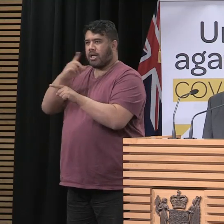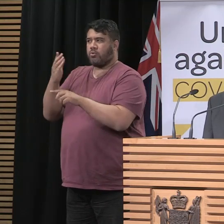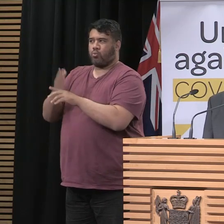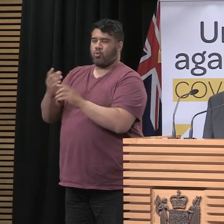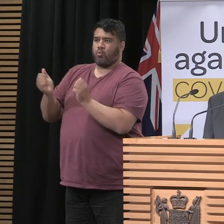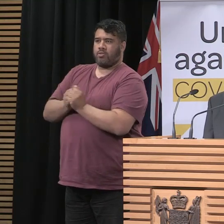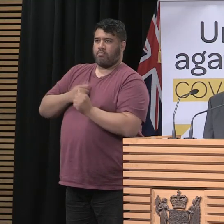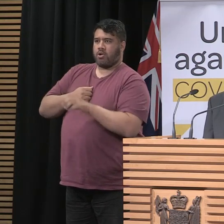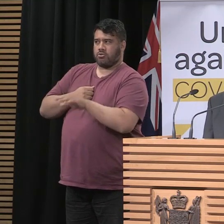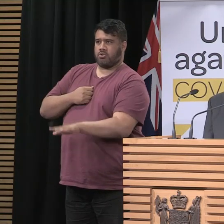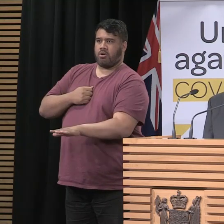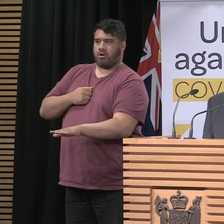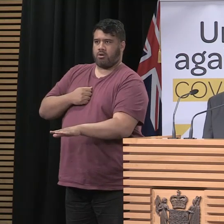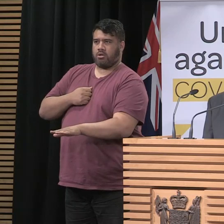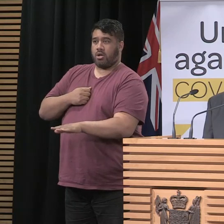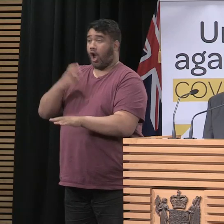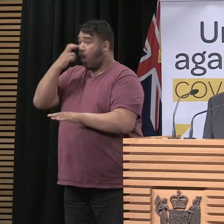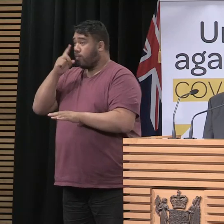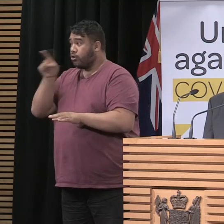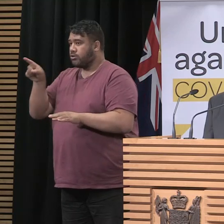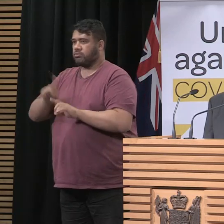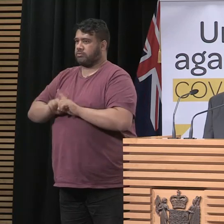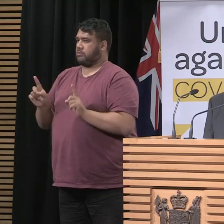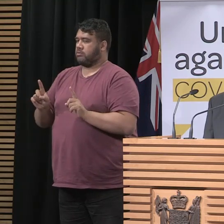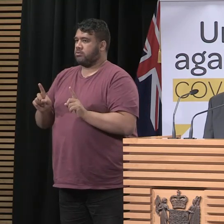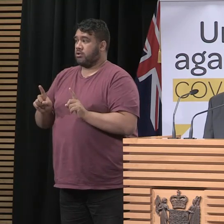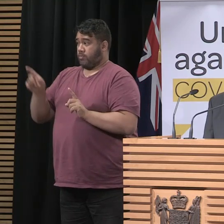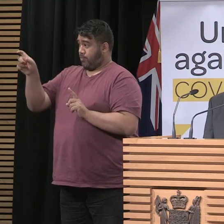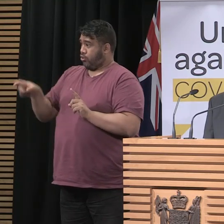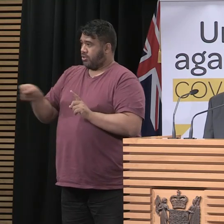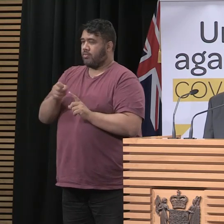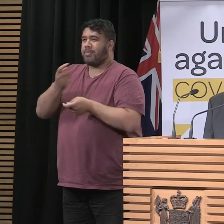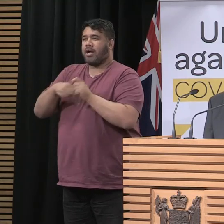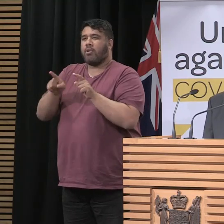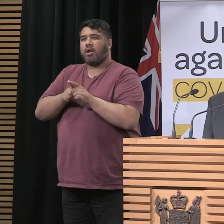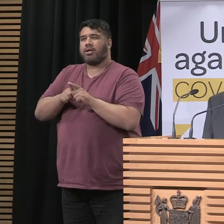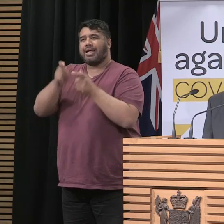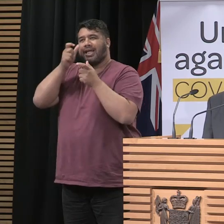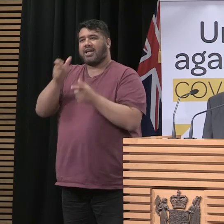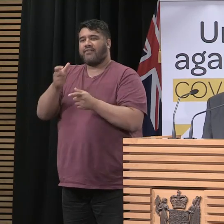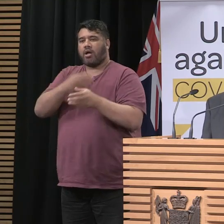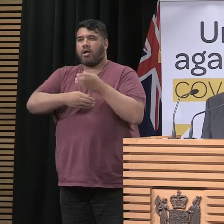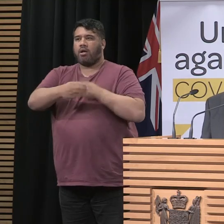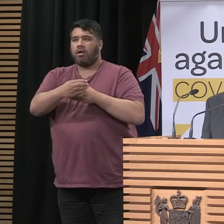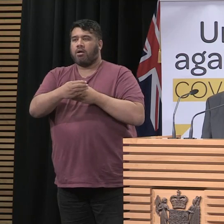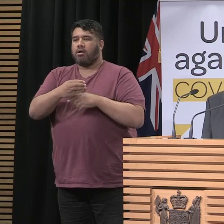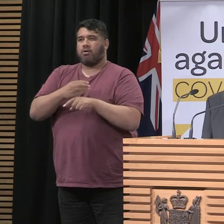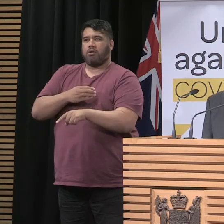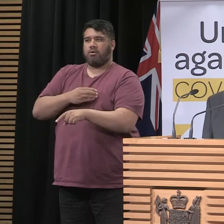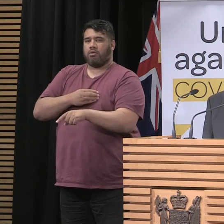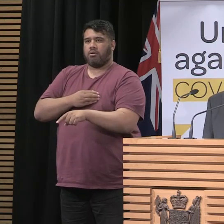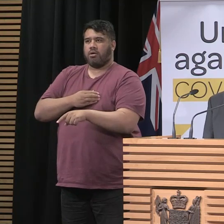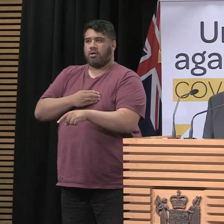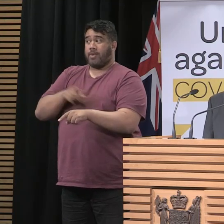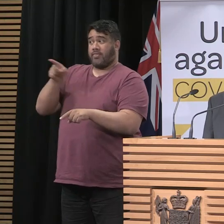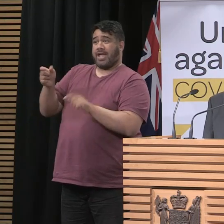is identified as part of your self-isolated group, they become the child's caregiver. However, it is critical that that